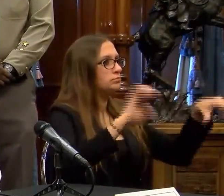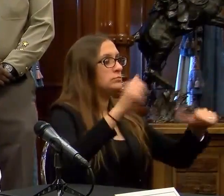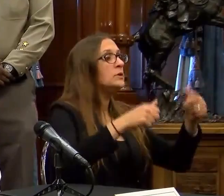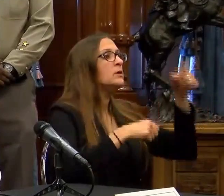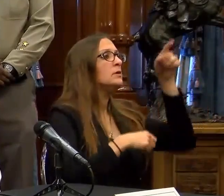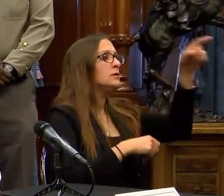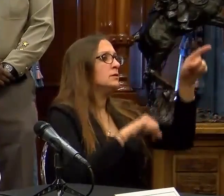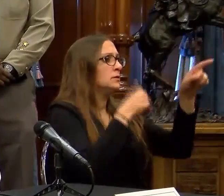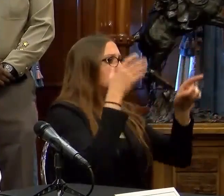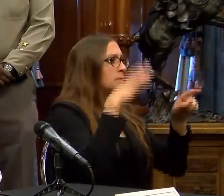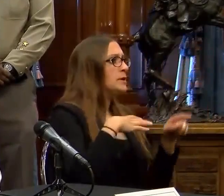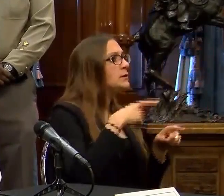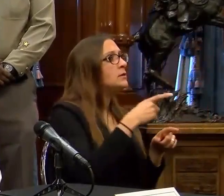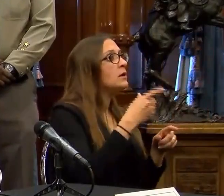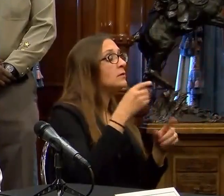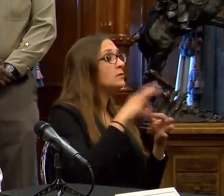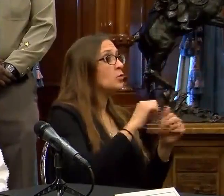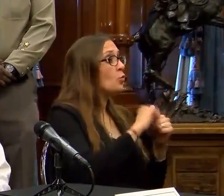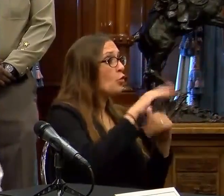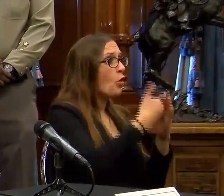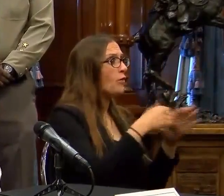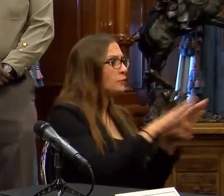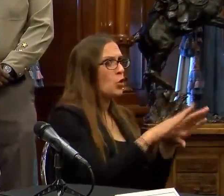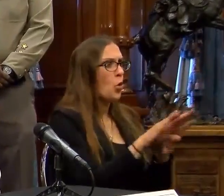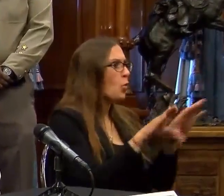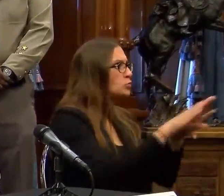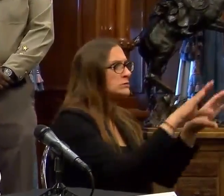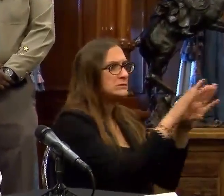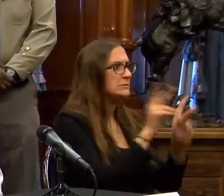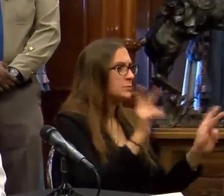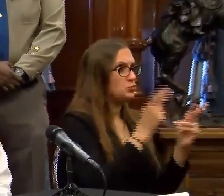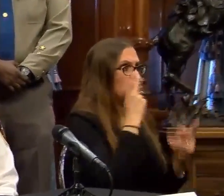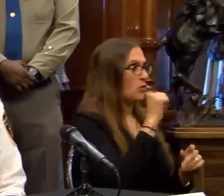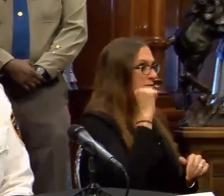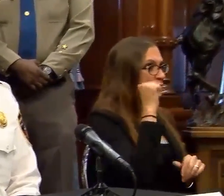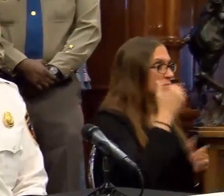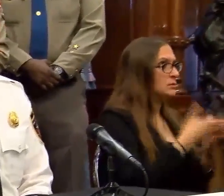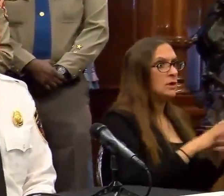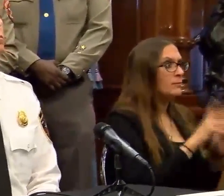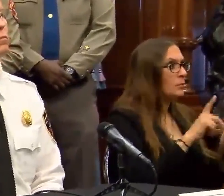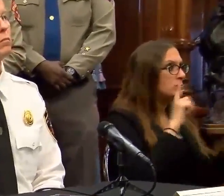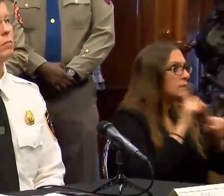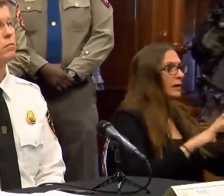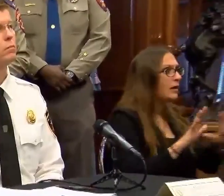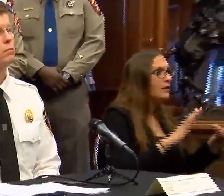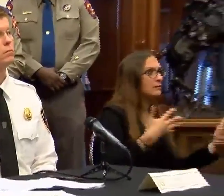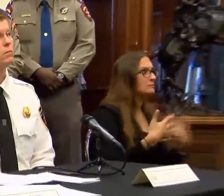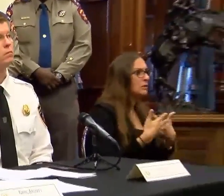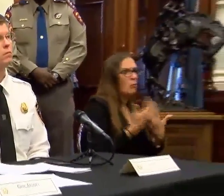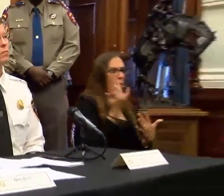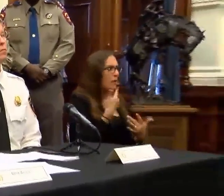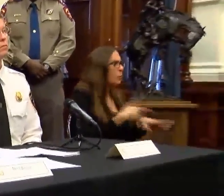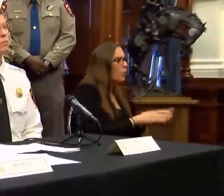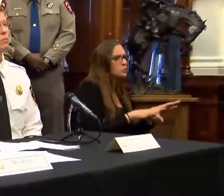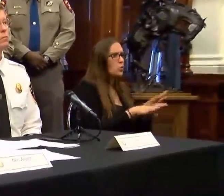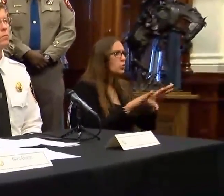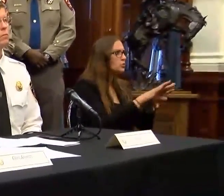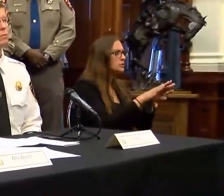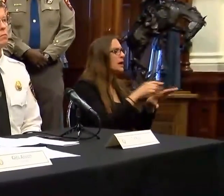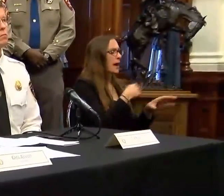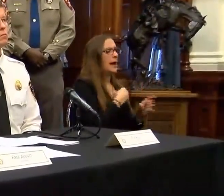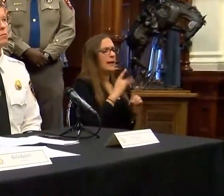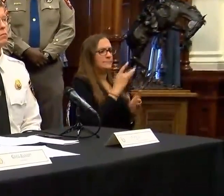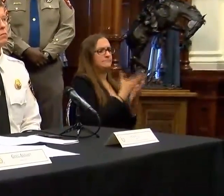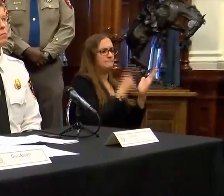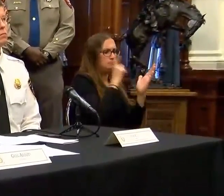That concept in regards to all these closings that people saw yesterday and were reacting to, and going, why are we doing this? I did some